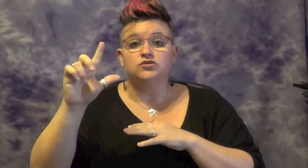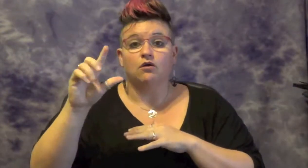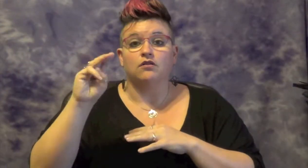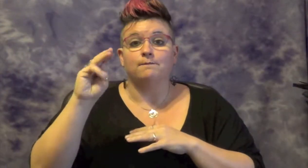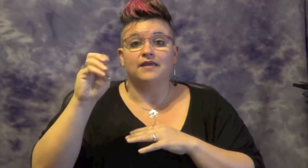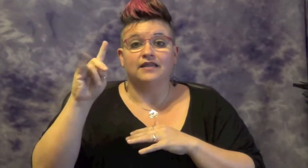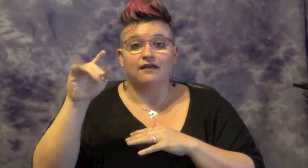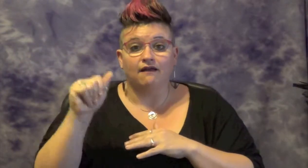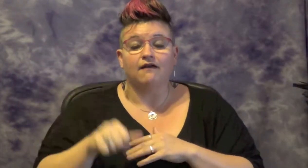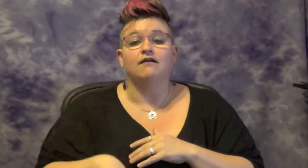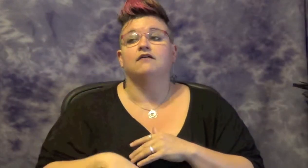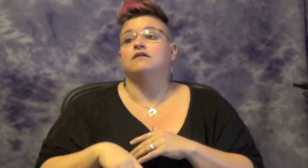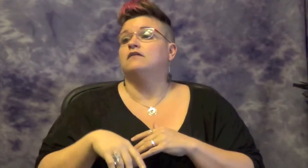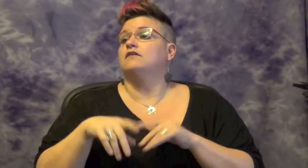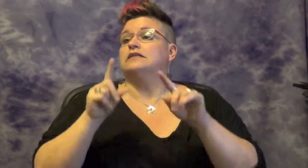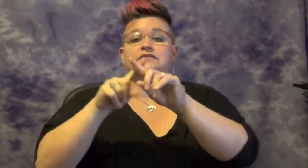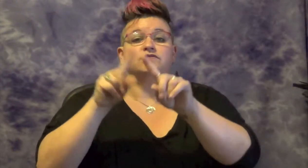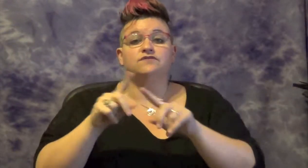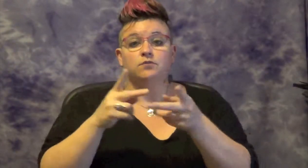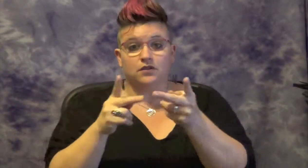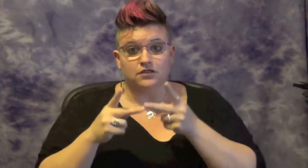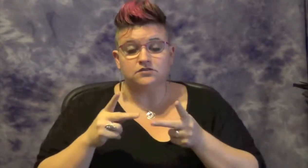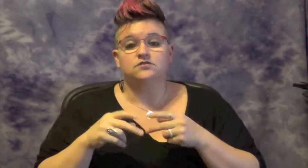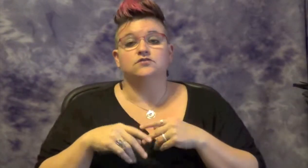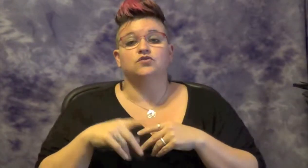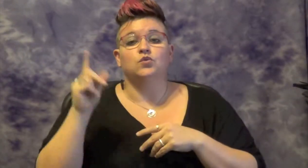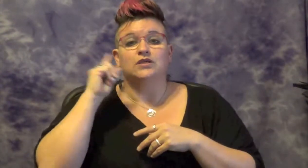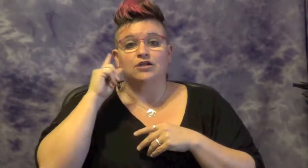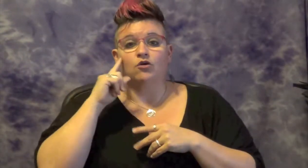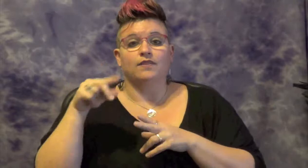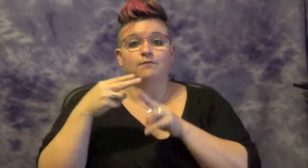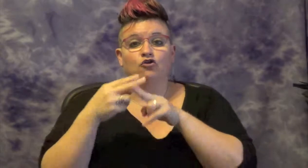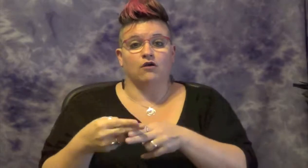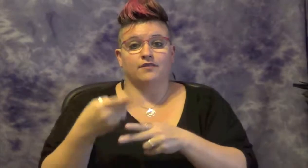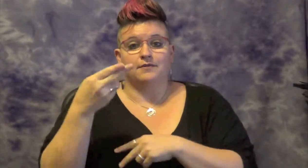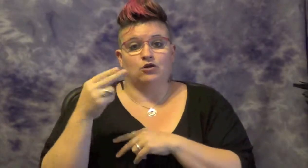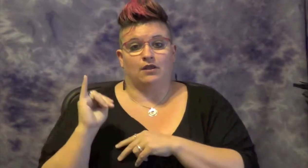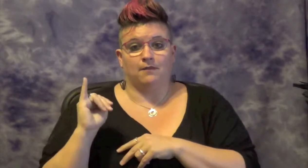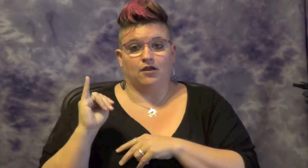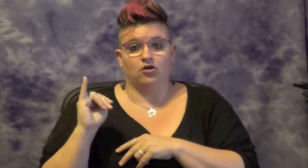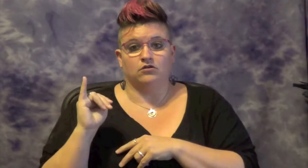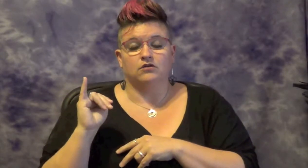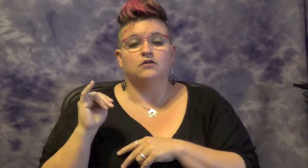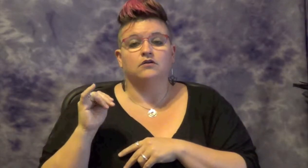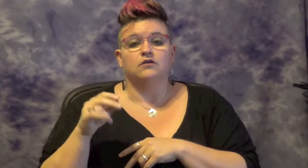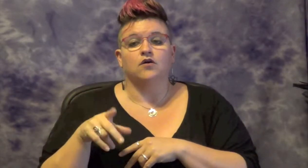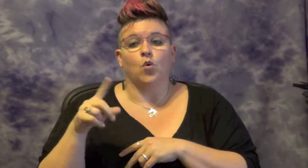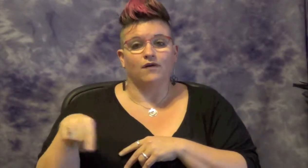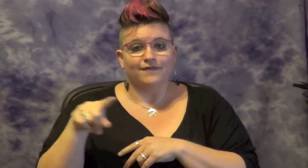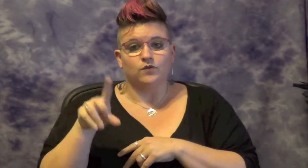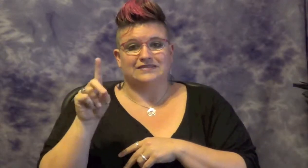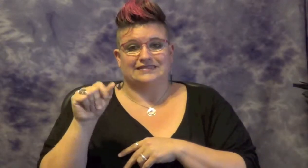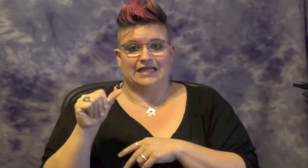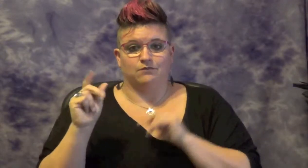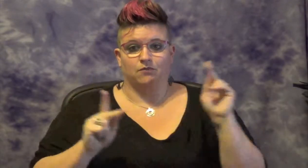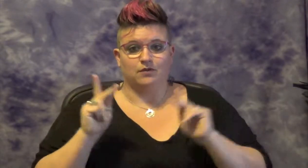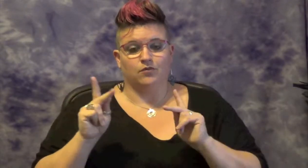about the social media and they talk about deaf people as a whole, typically they will call them hearing impaired, which